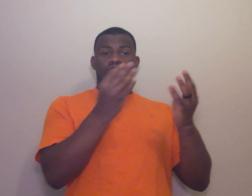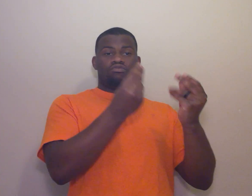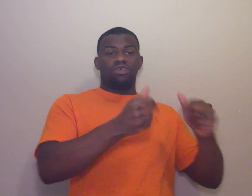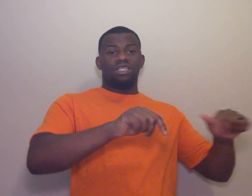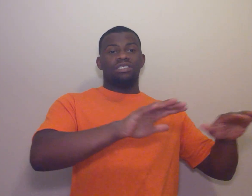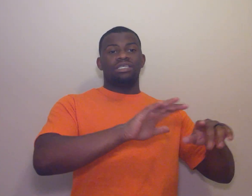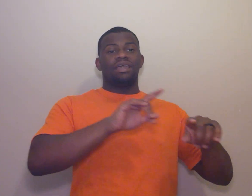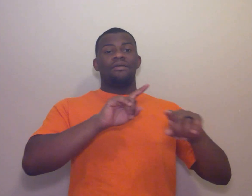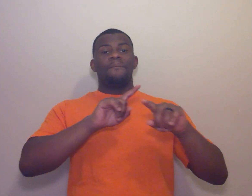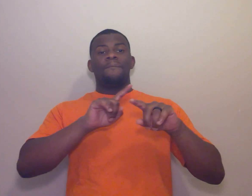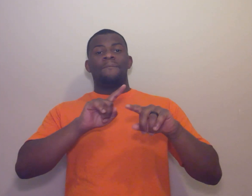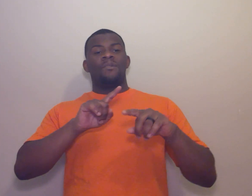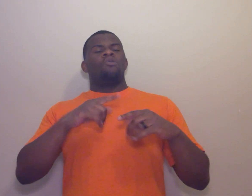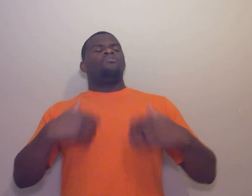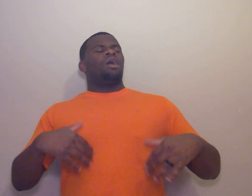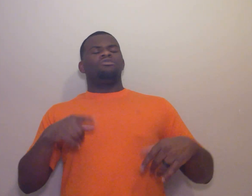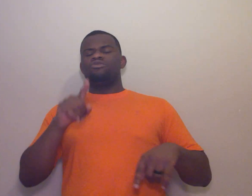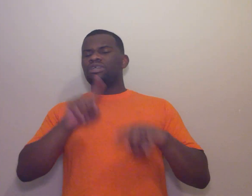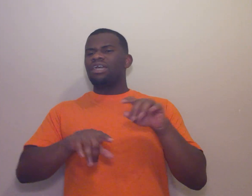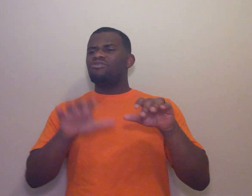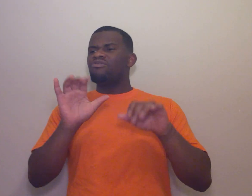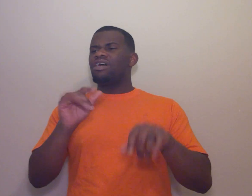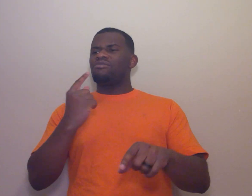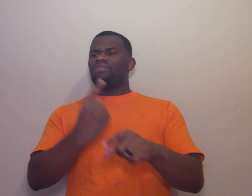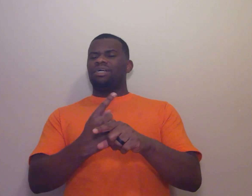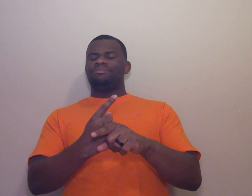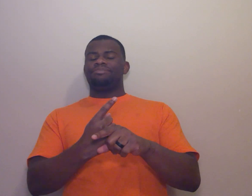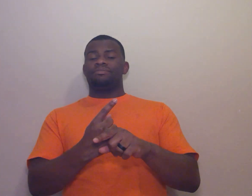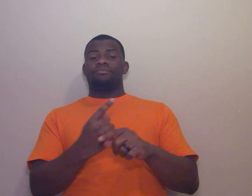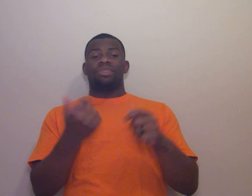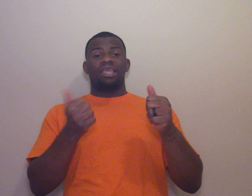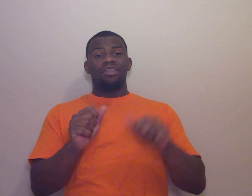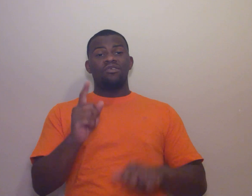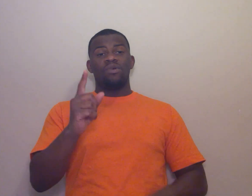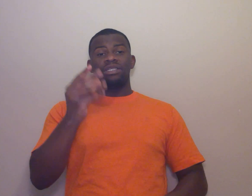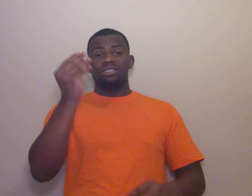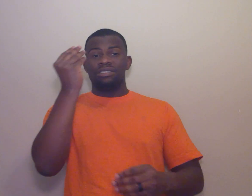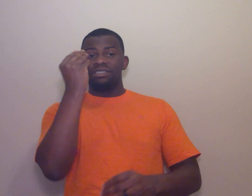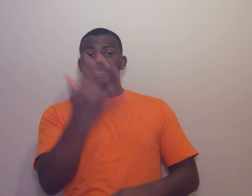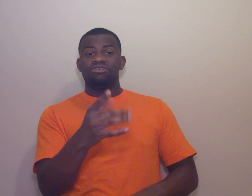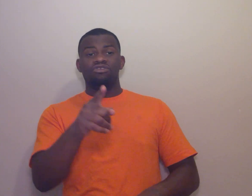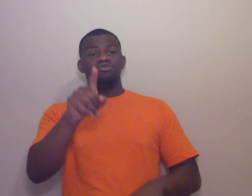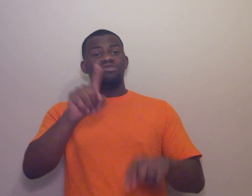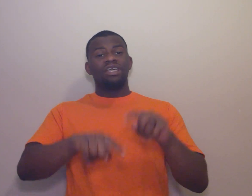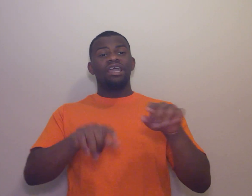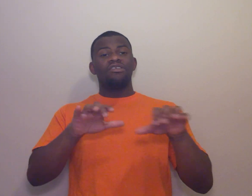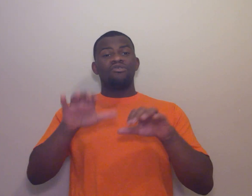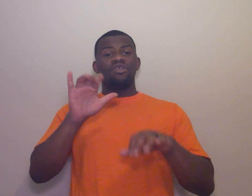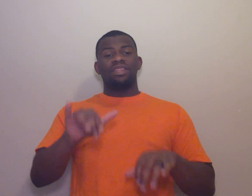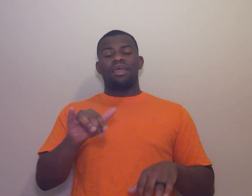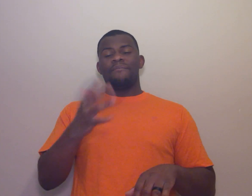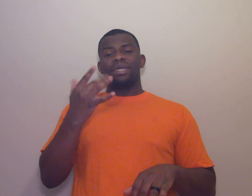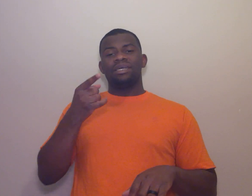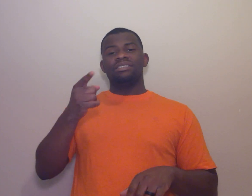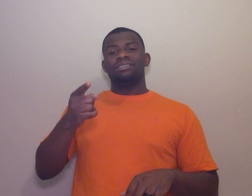you can't do that, right? So for anyone that tells you you can't do that, because most people are familiar with assumptions, but not subject